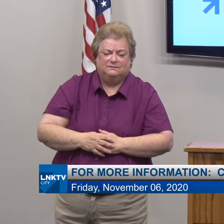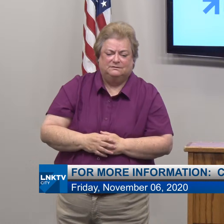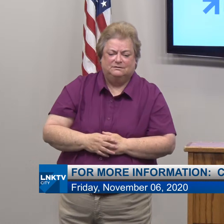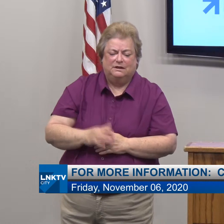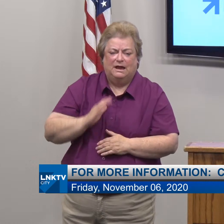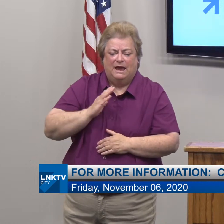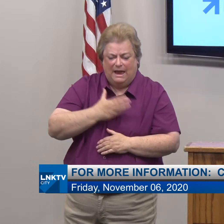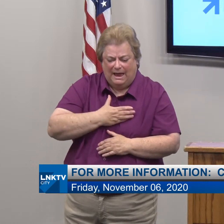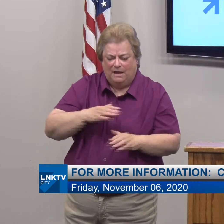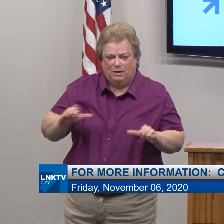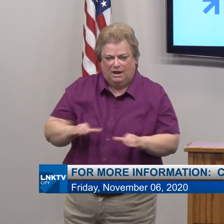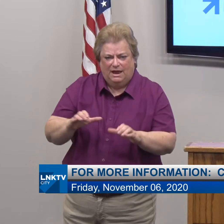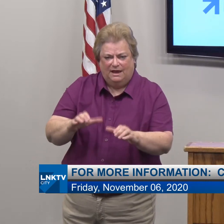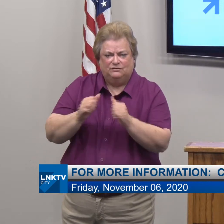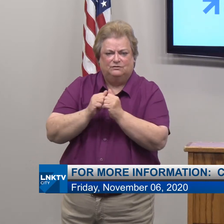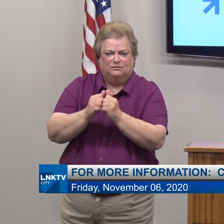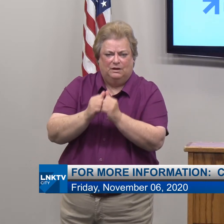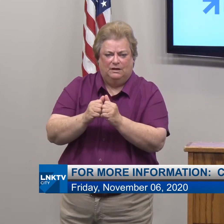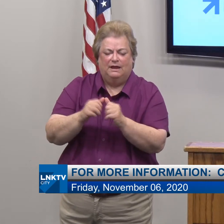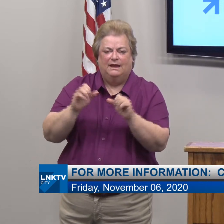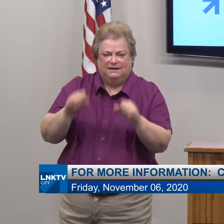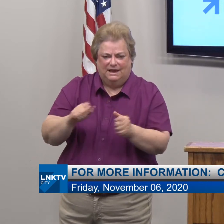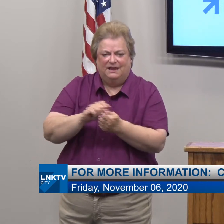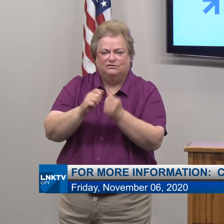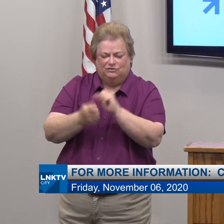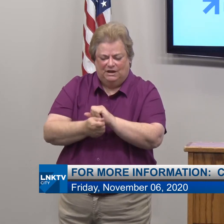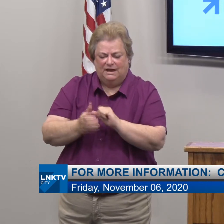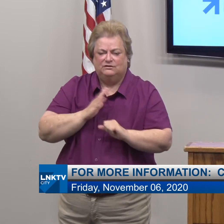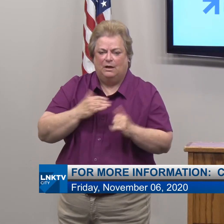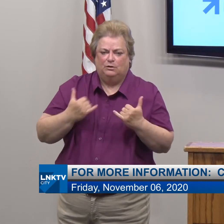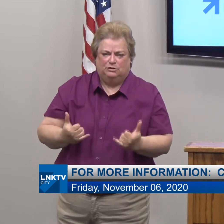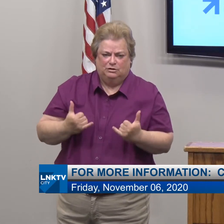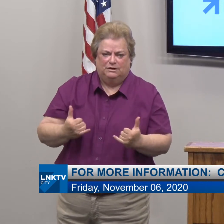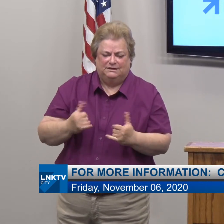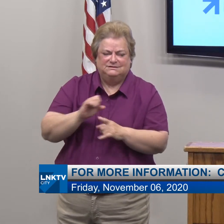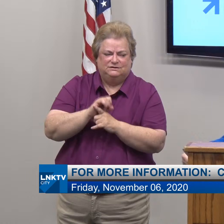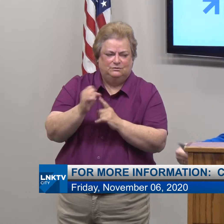collective actions together can change our current situation.